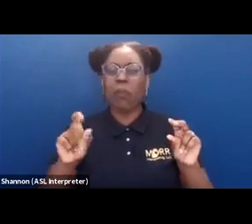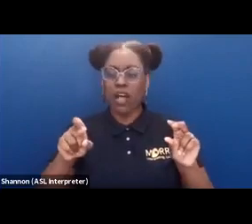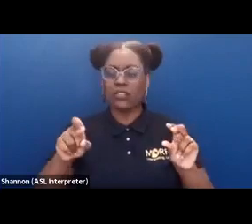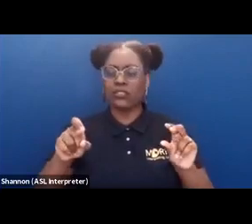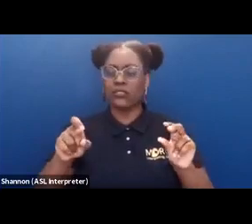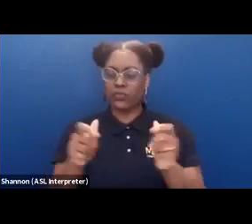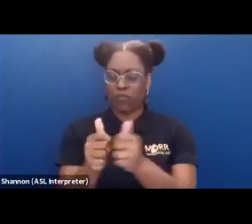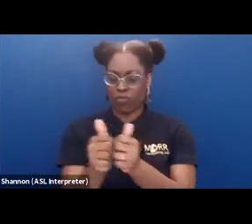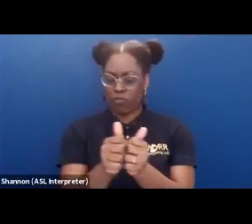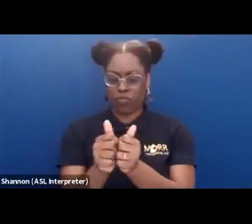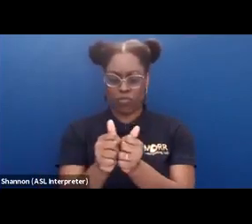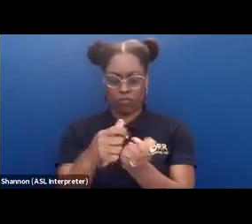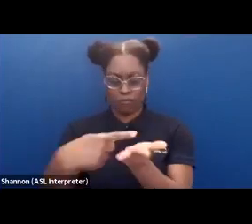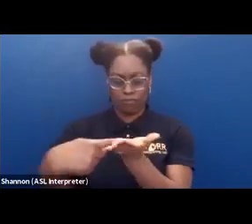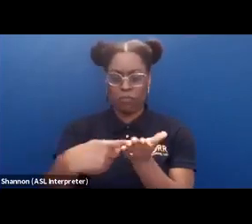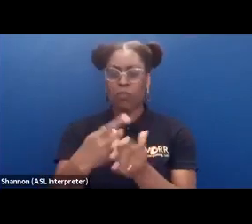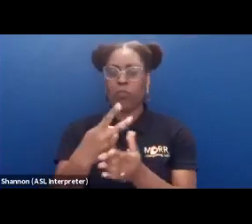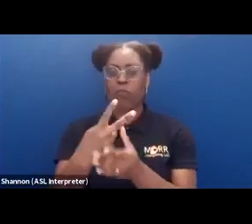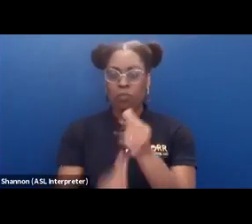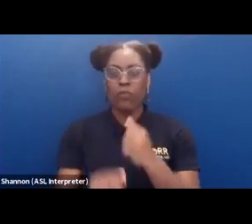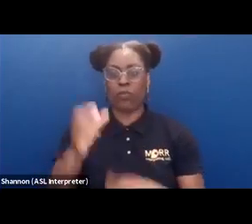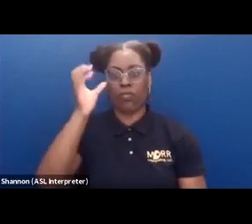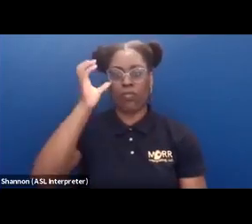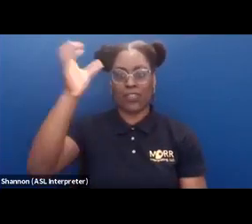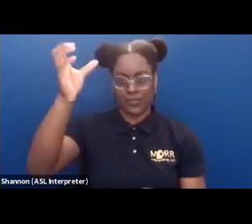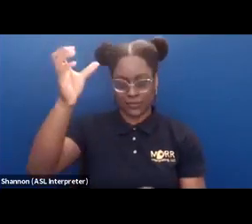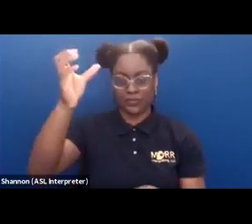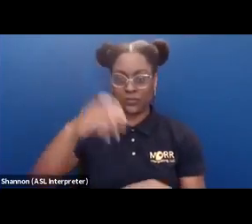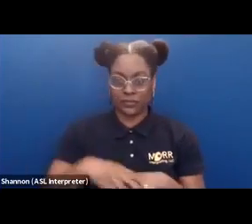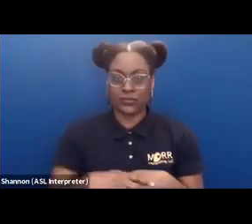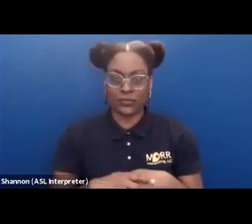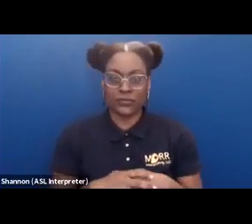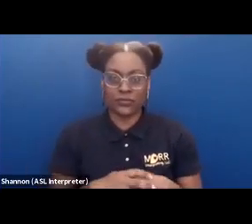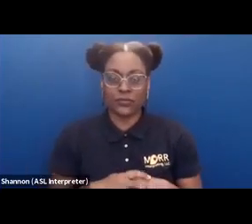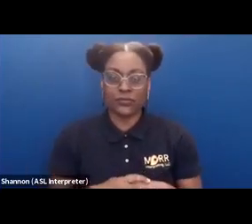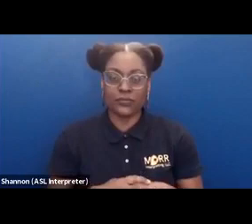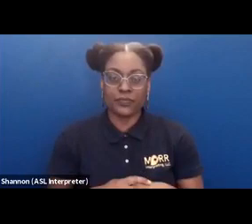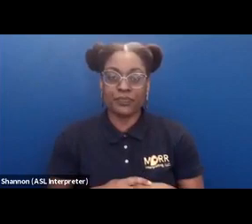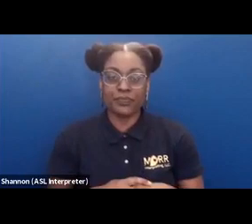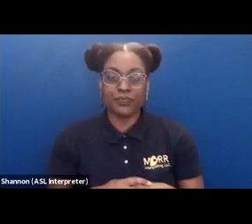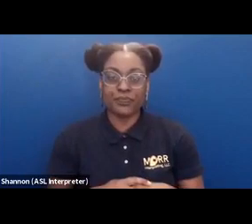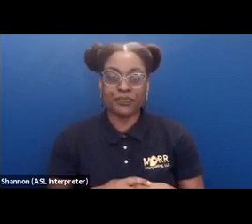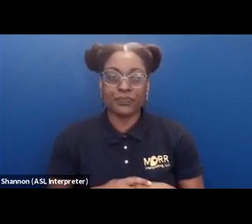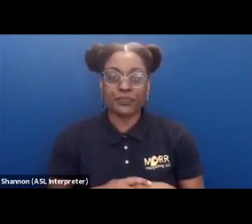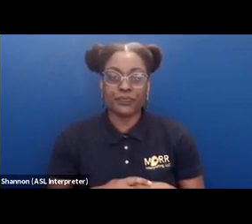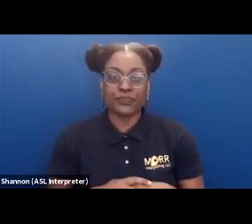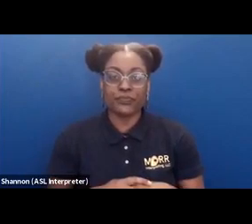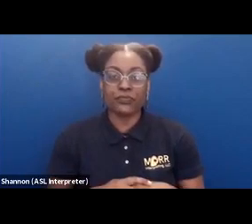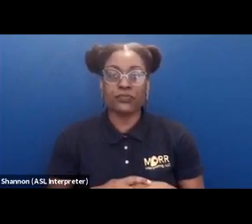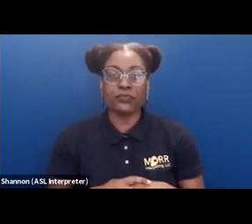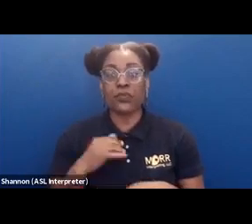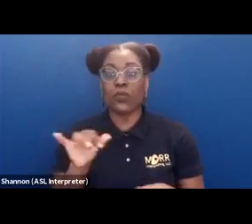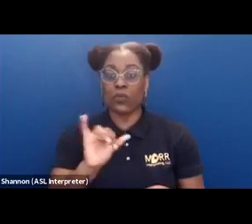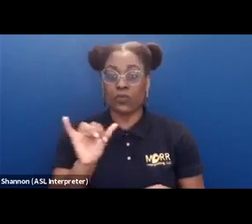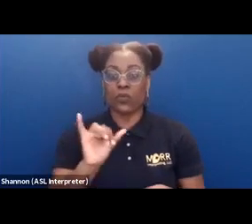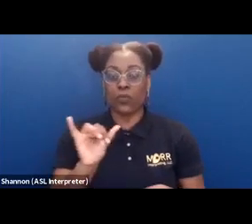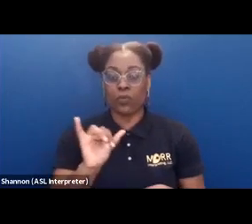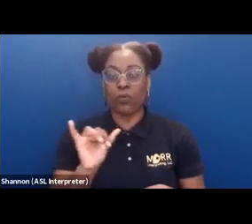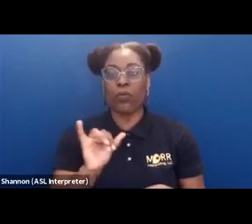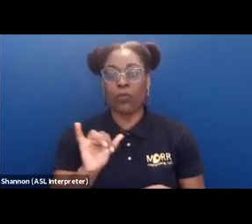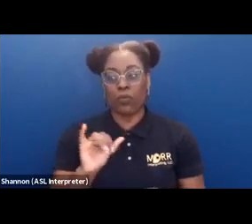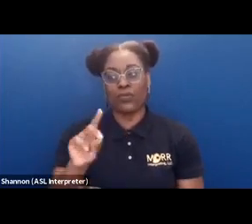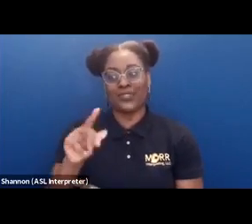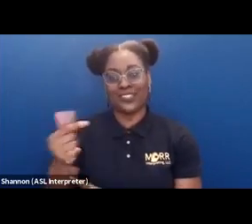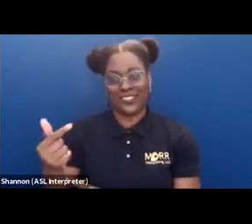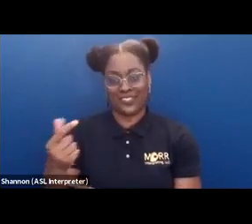disability without engaging about race. And I'm also, as Dustin just said, I teach at the University